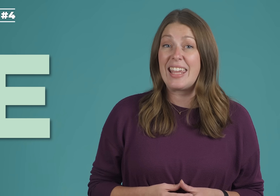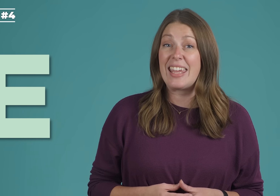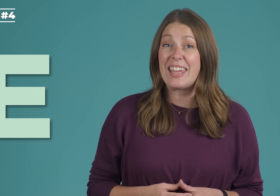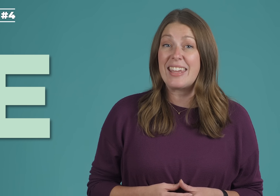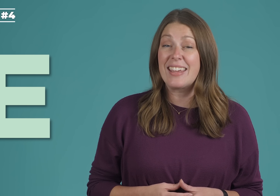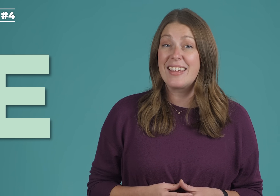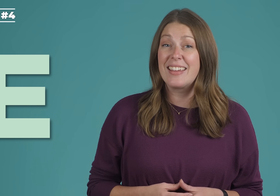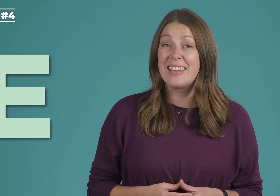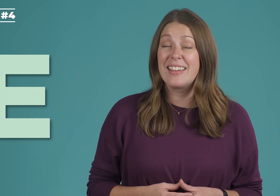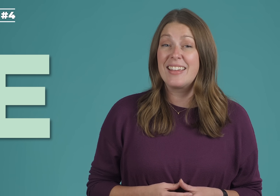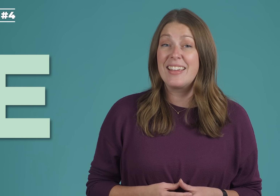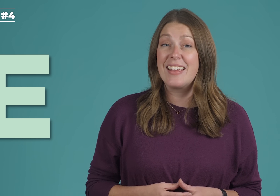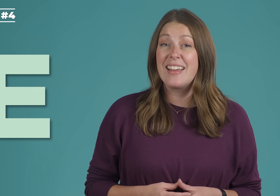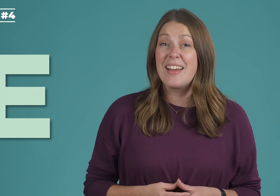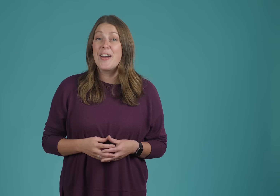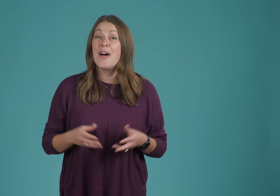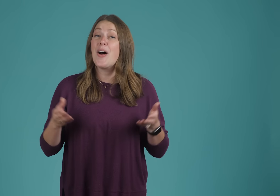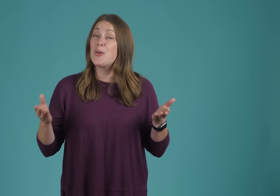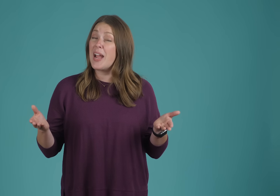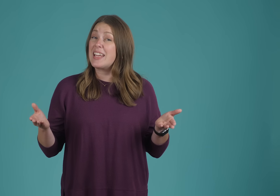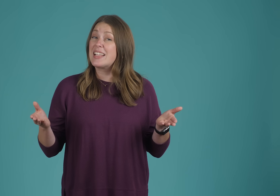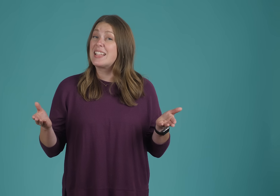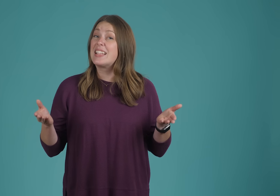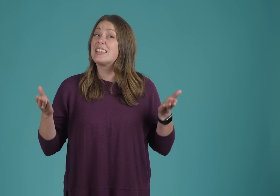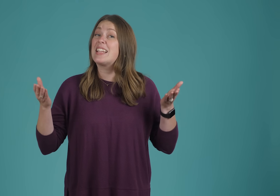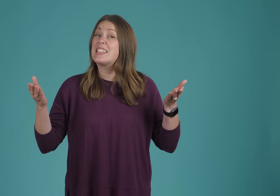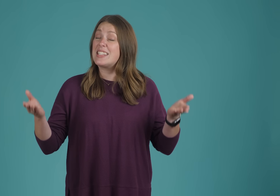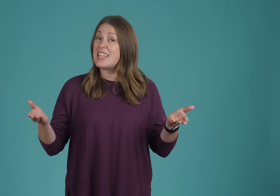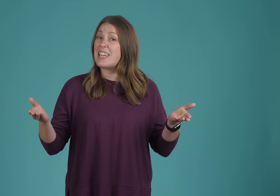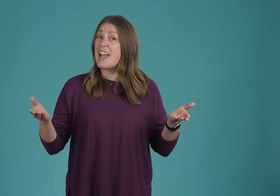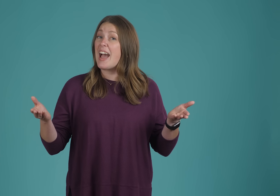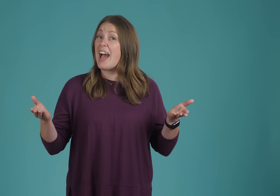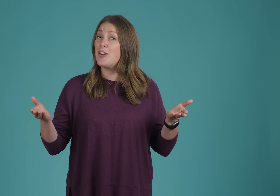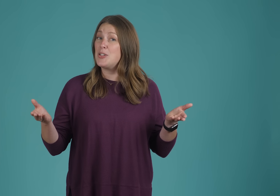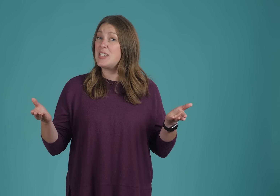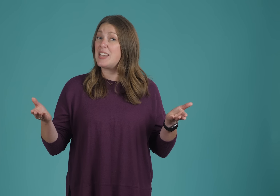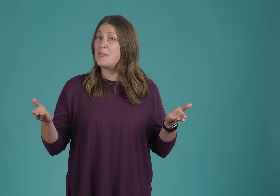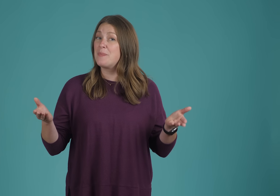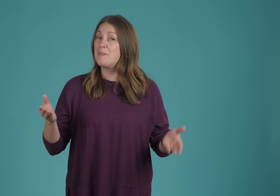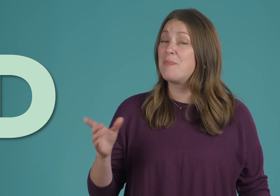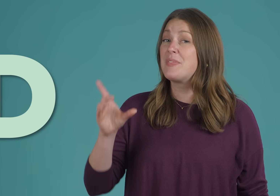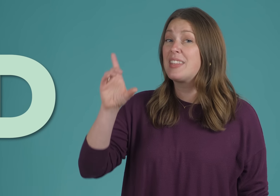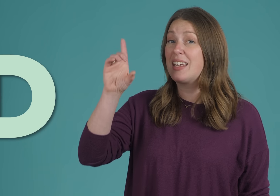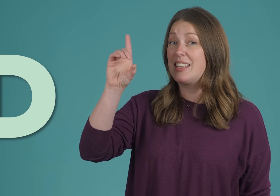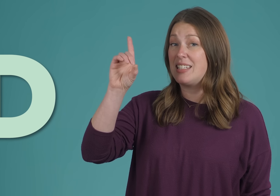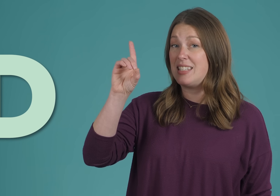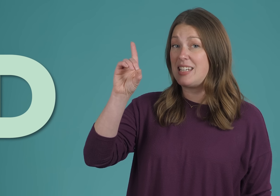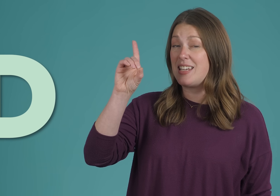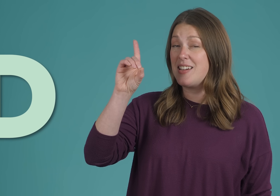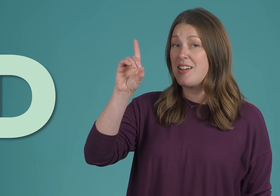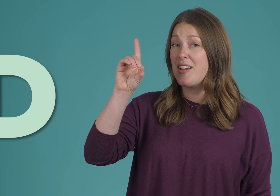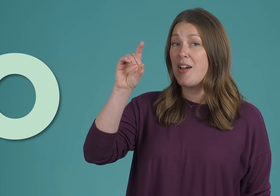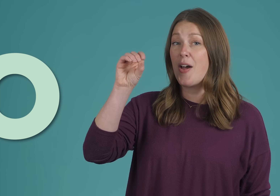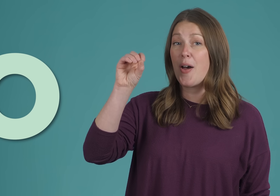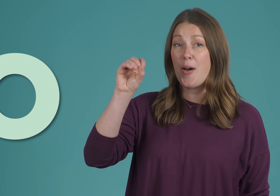E. All right, let's see how you did. D,